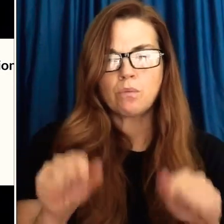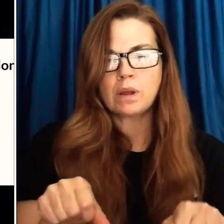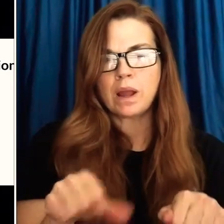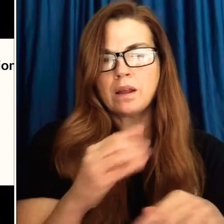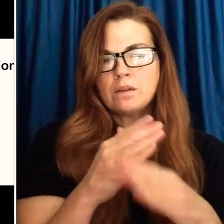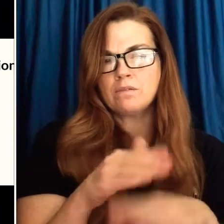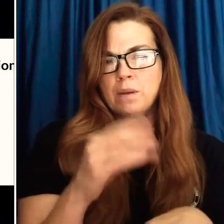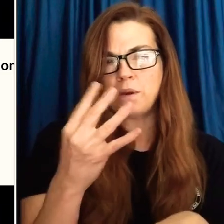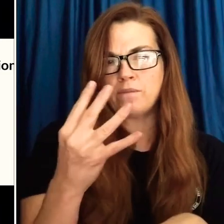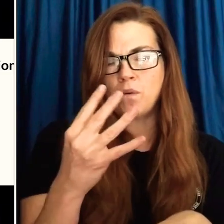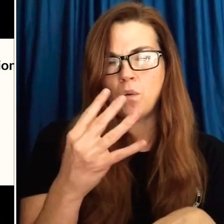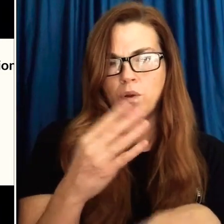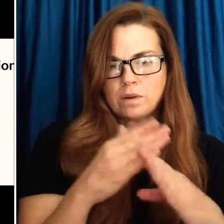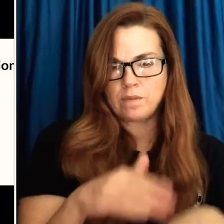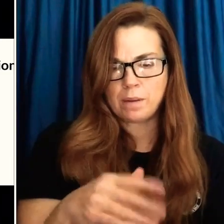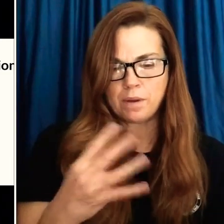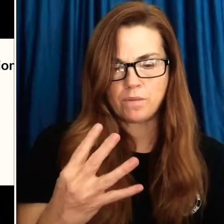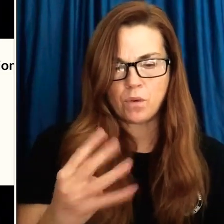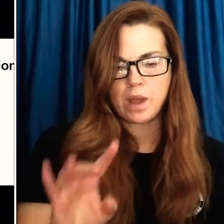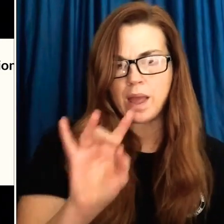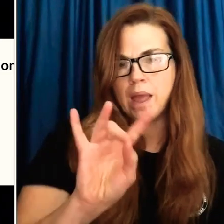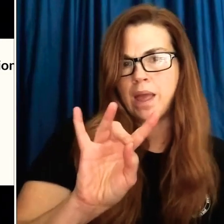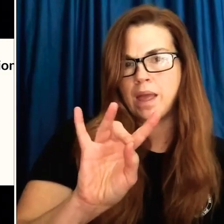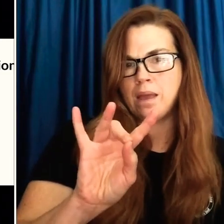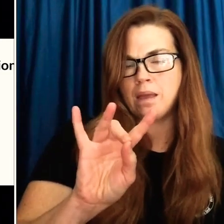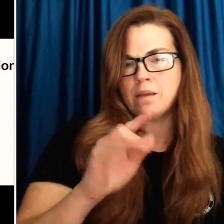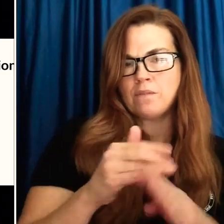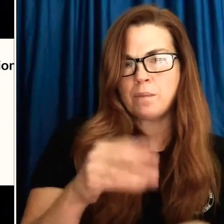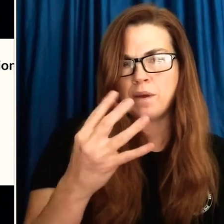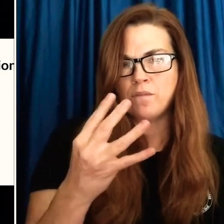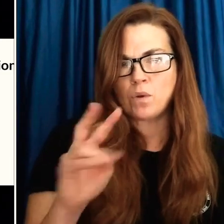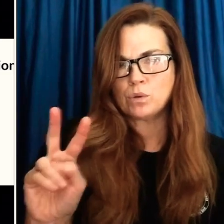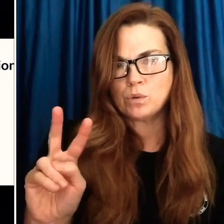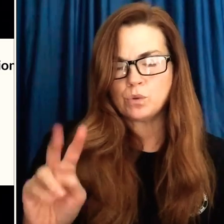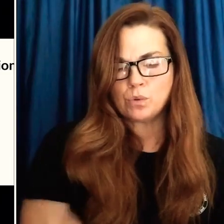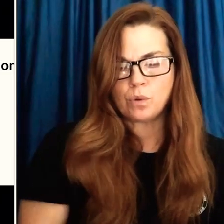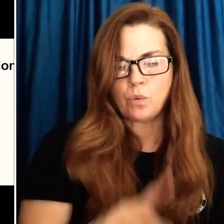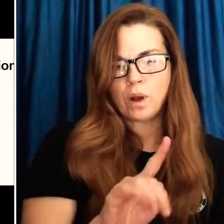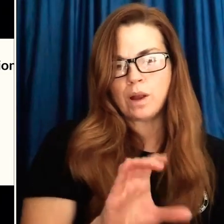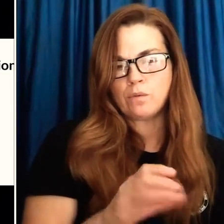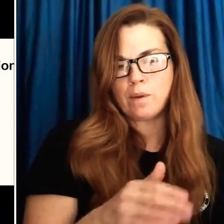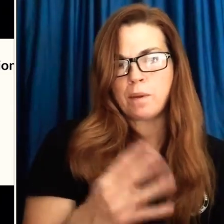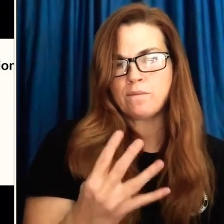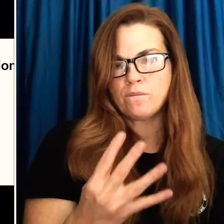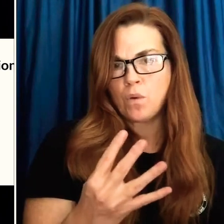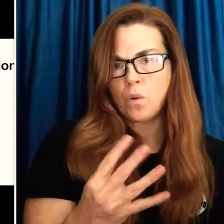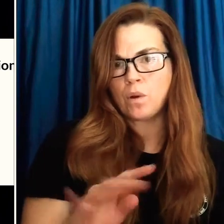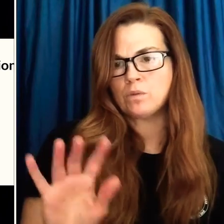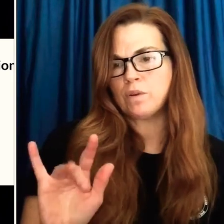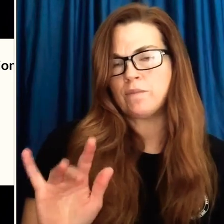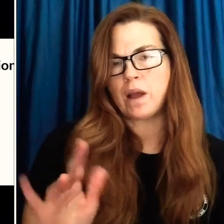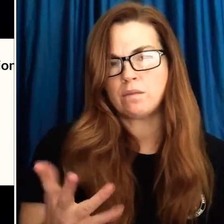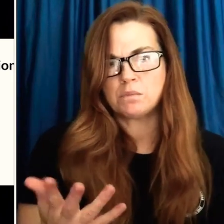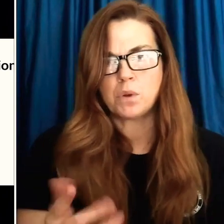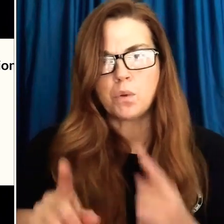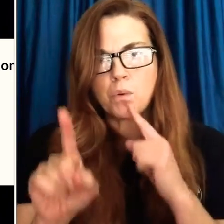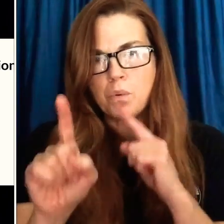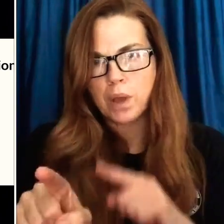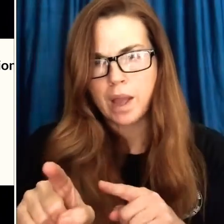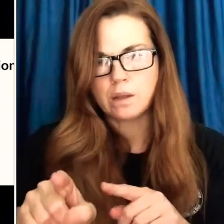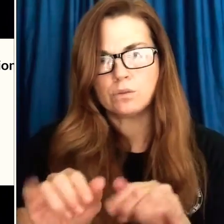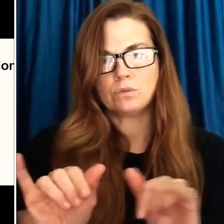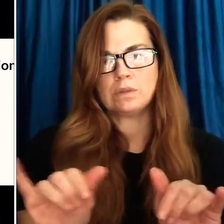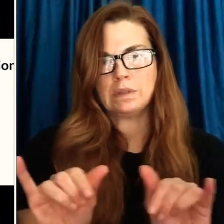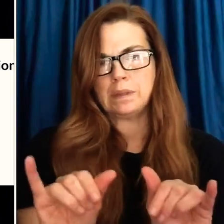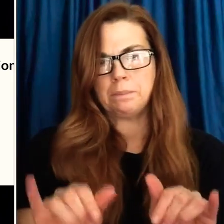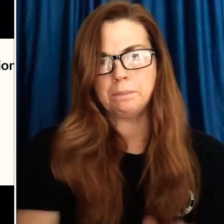me 2. And then 100 divided by 4 gives me 25. So both of these give